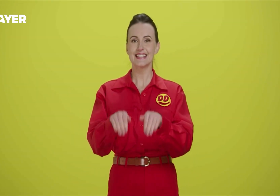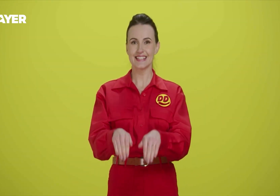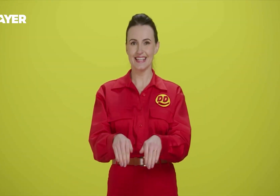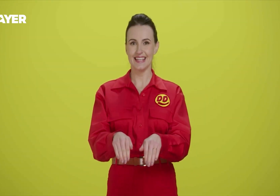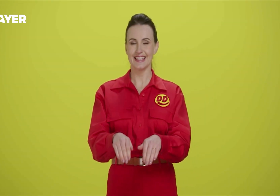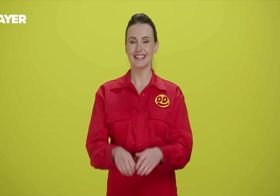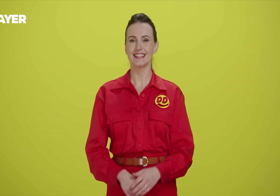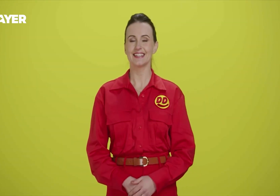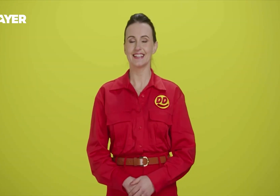C.